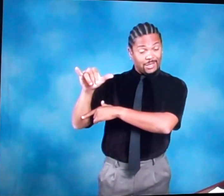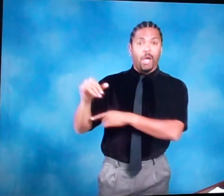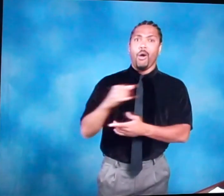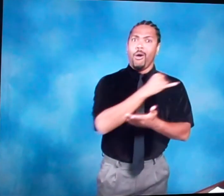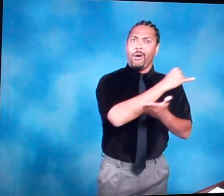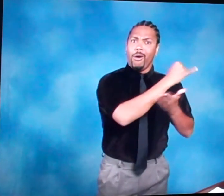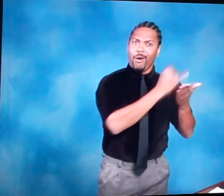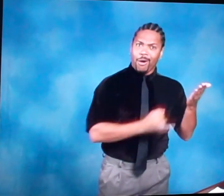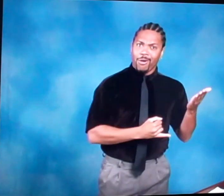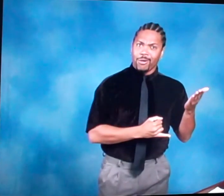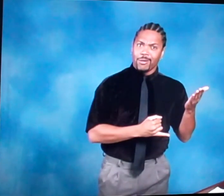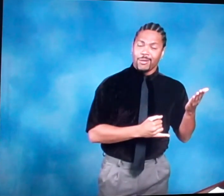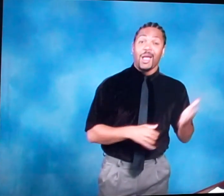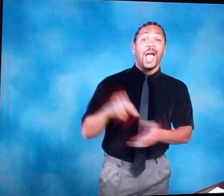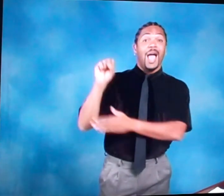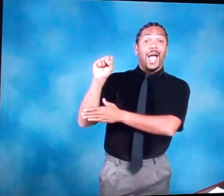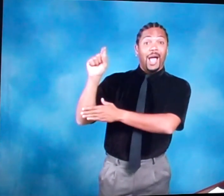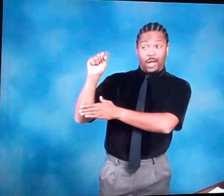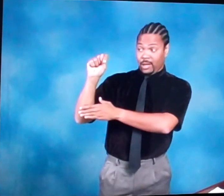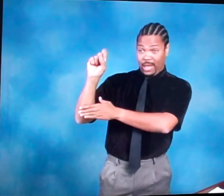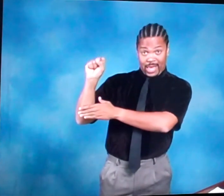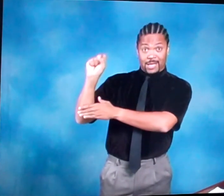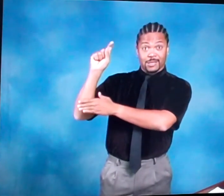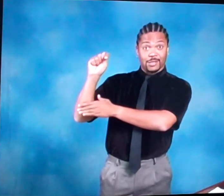anthropology, arts,